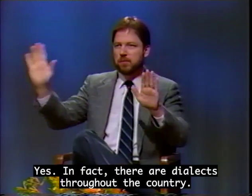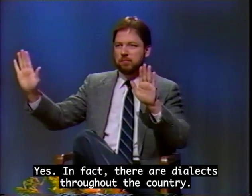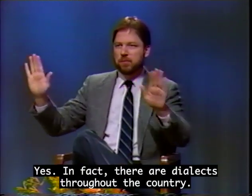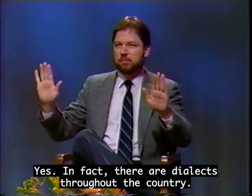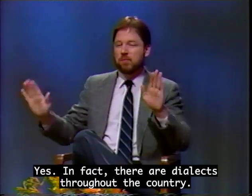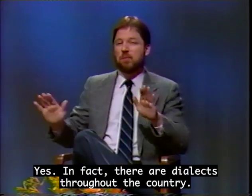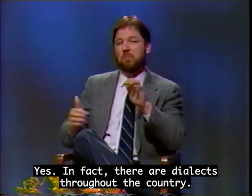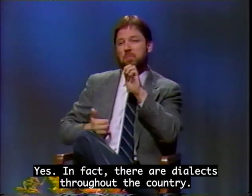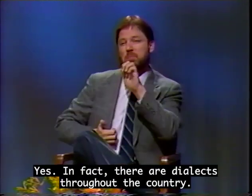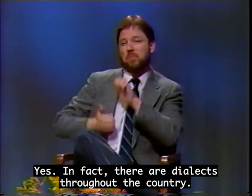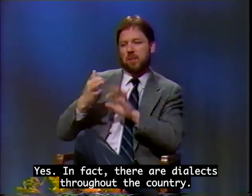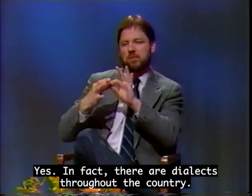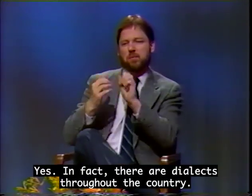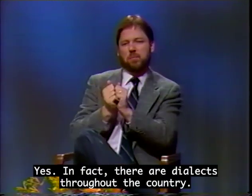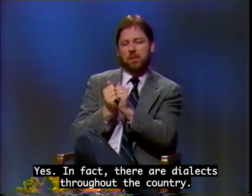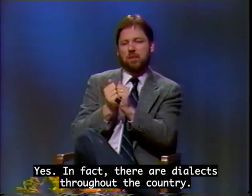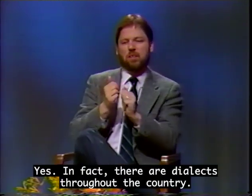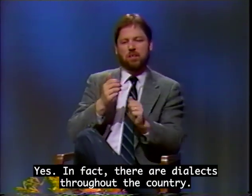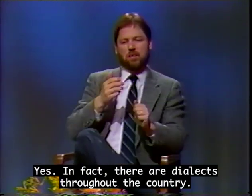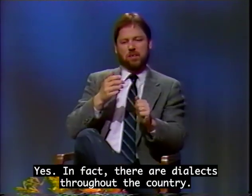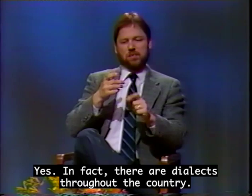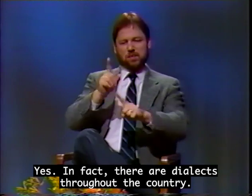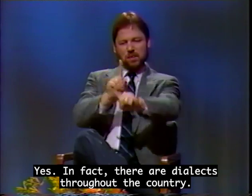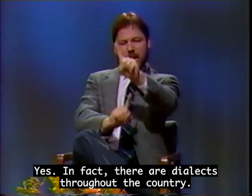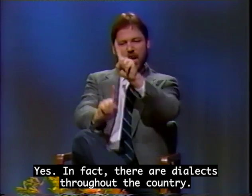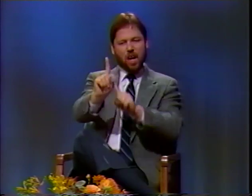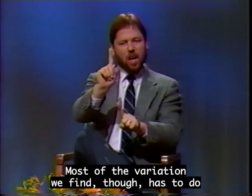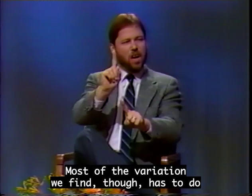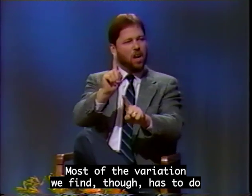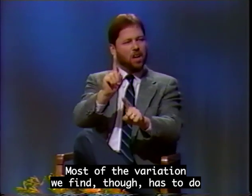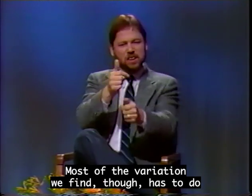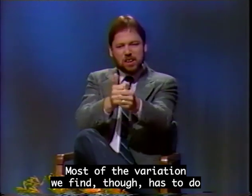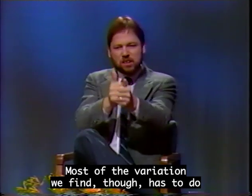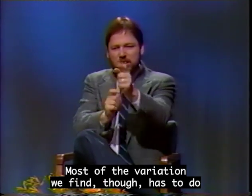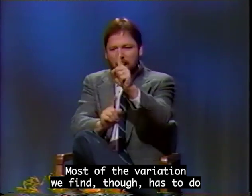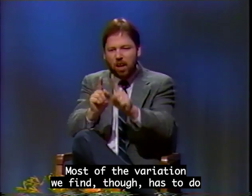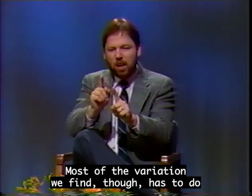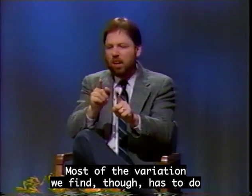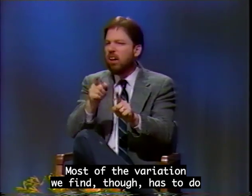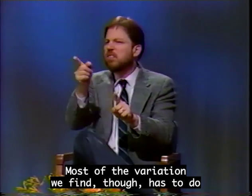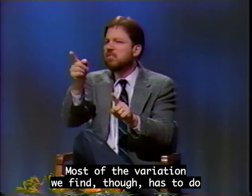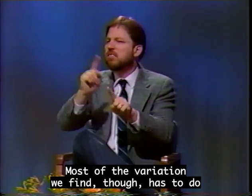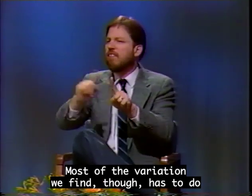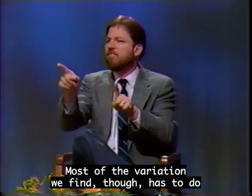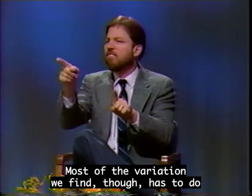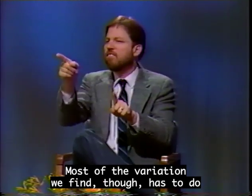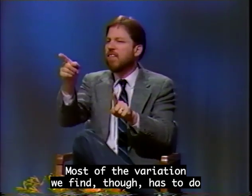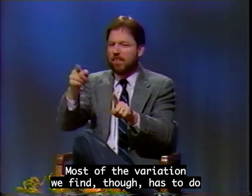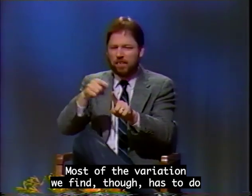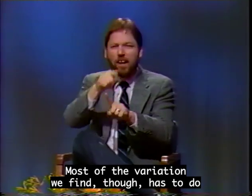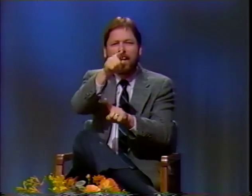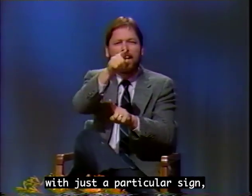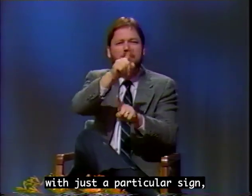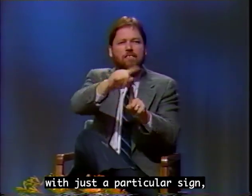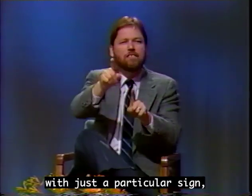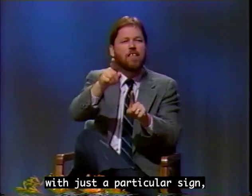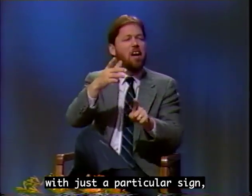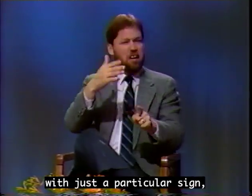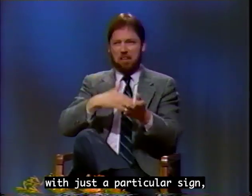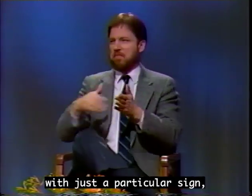fact, there are dialects throughout the country. Most of the variation we find, though, has to do with just a particular